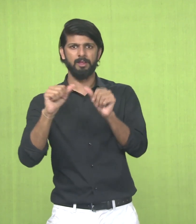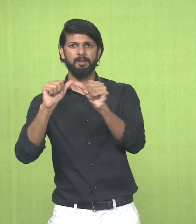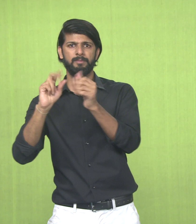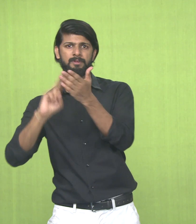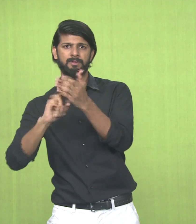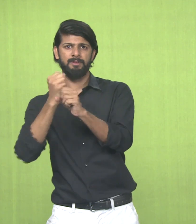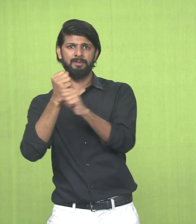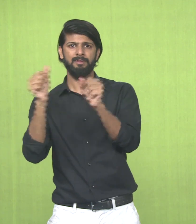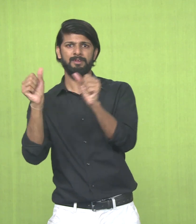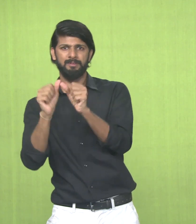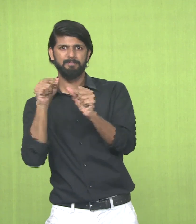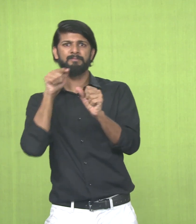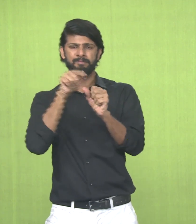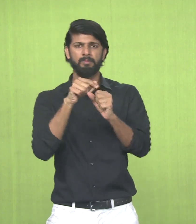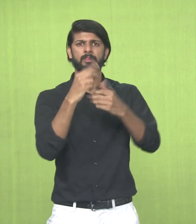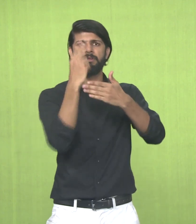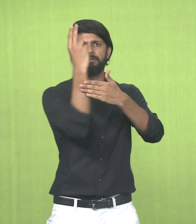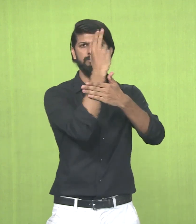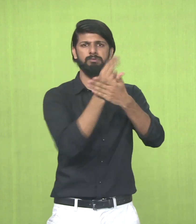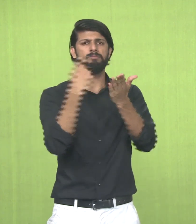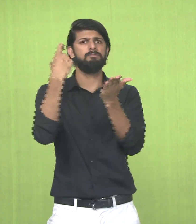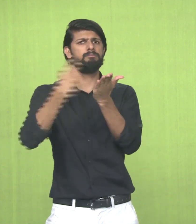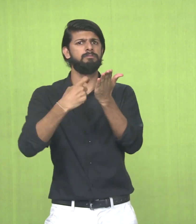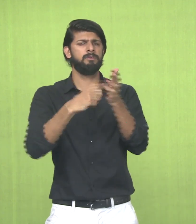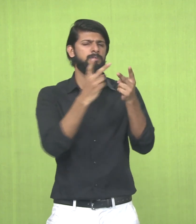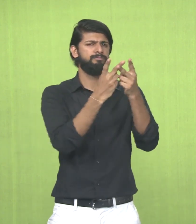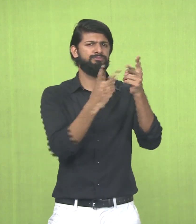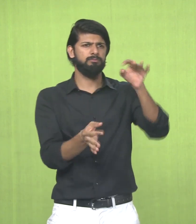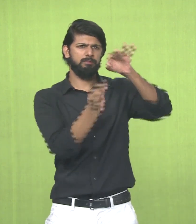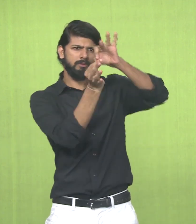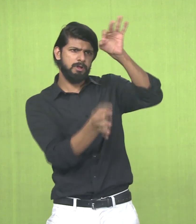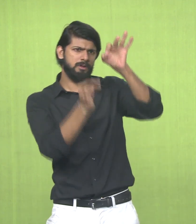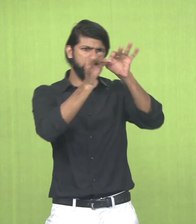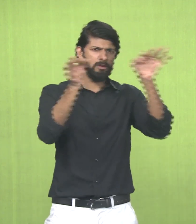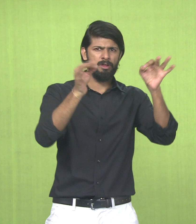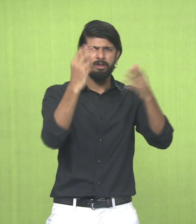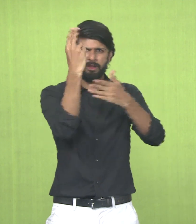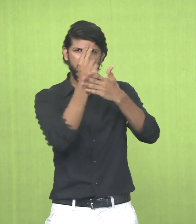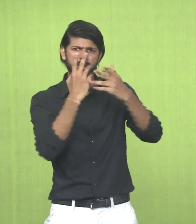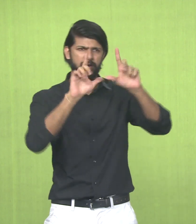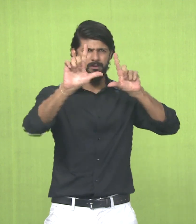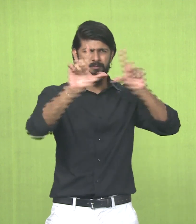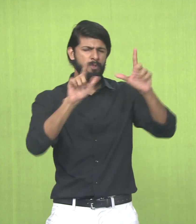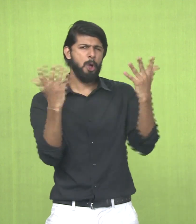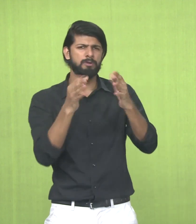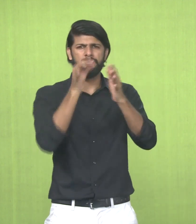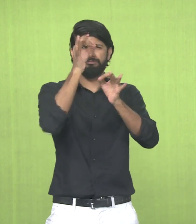Let us understand what the Shad Anga or the 6 limbs of art